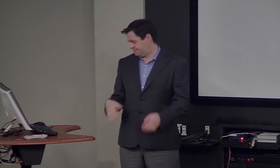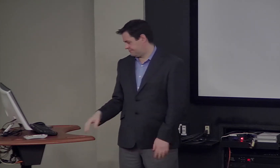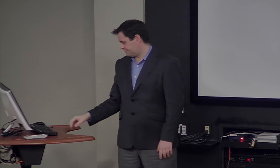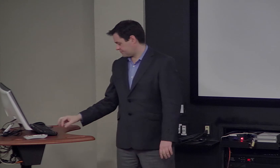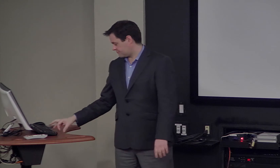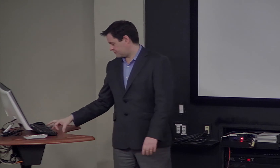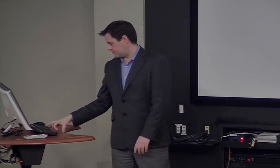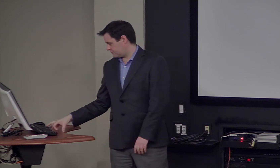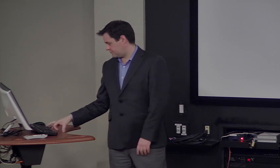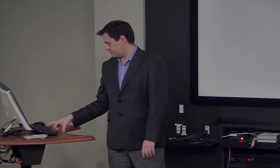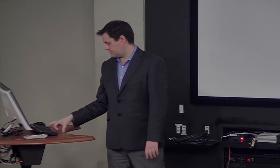And I'll show you the next slide now.